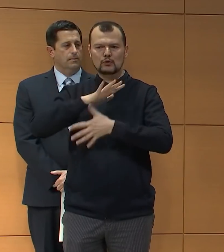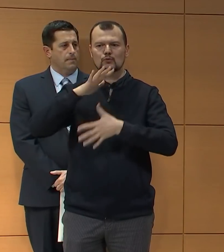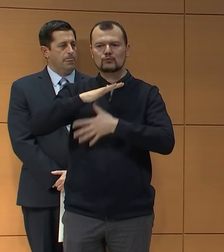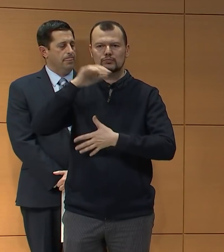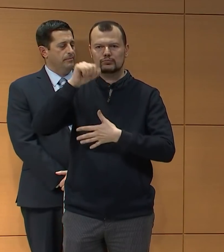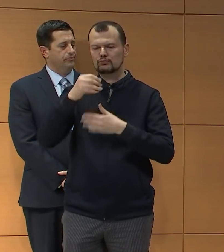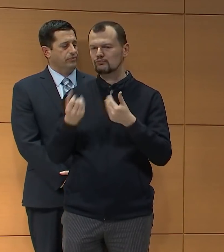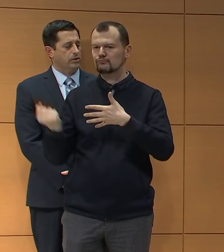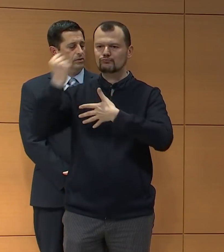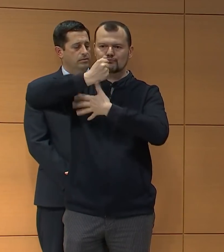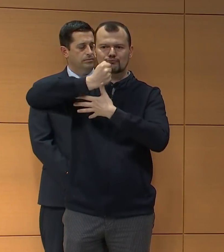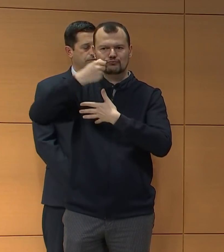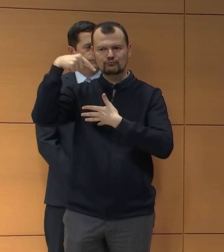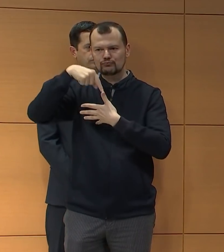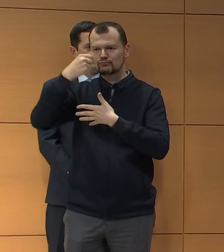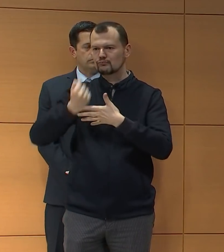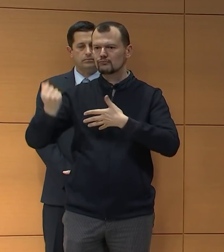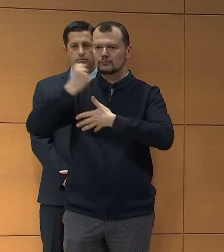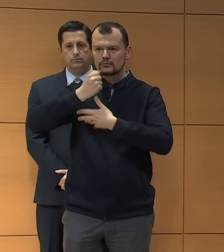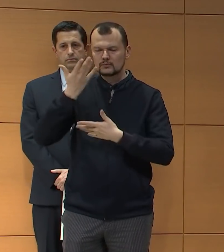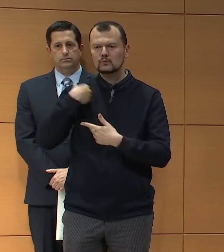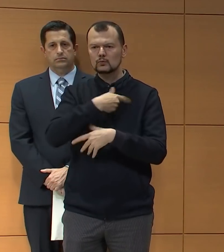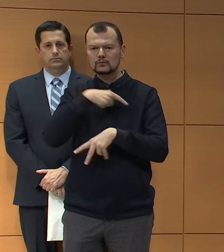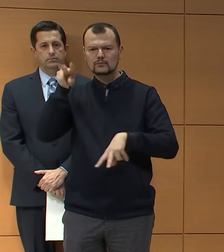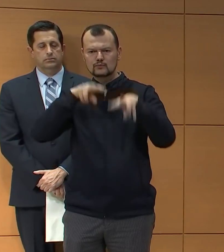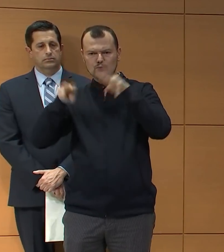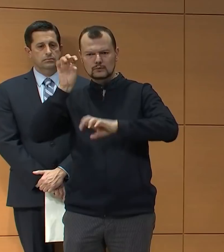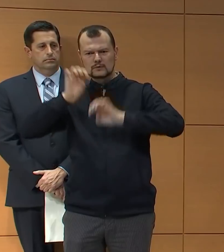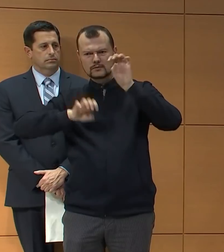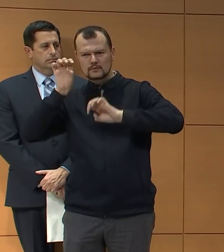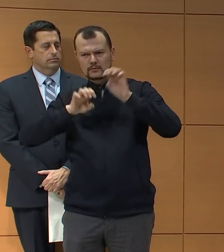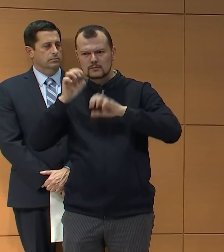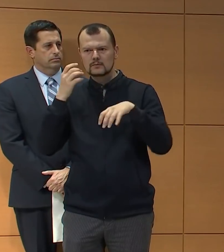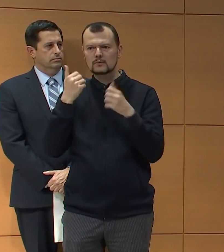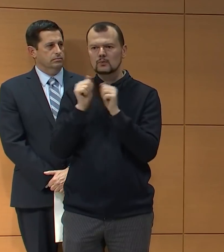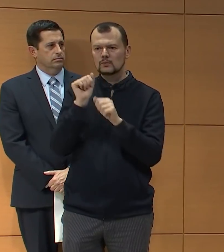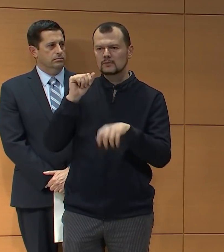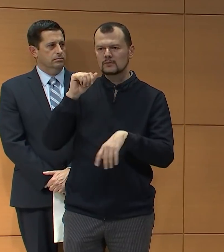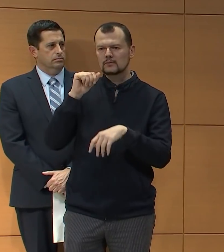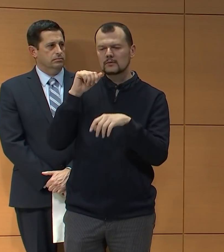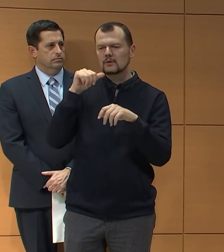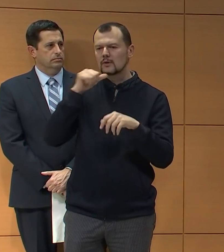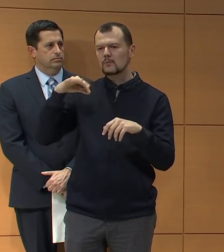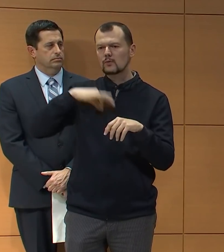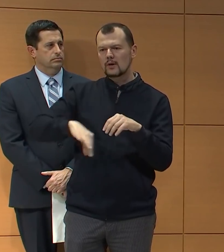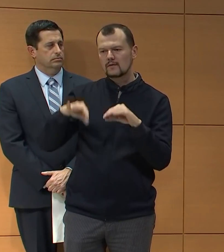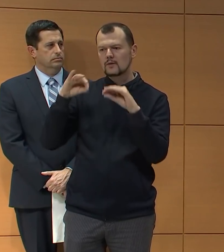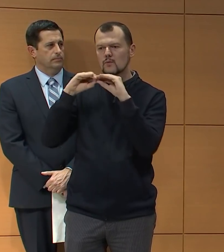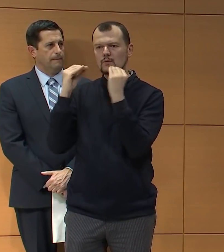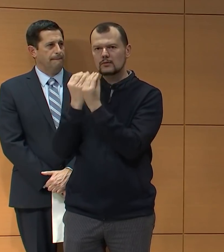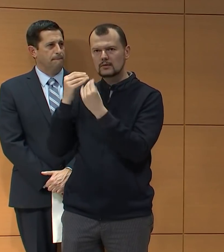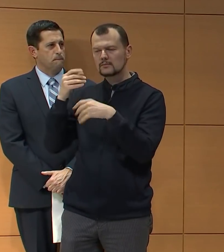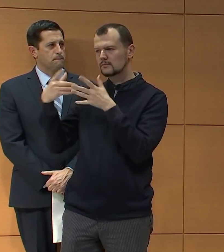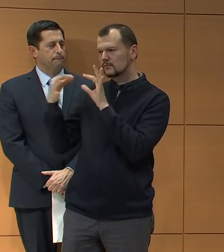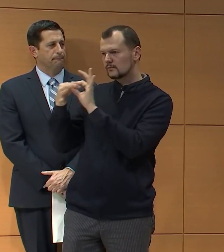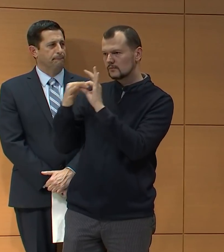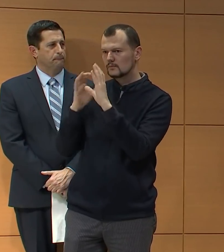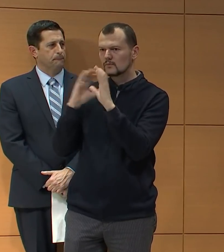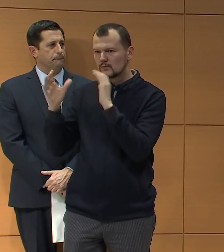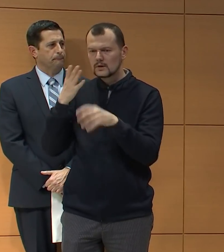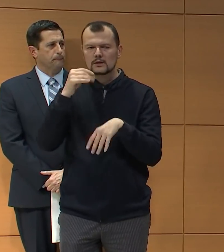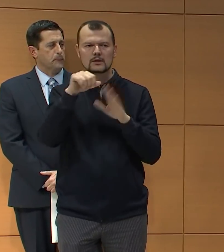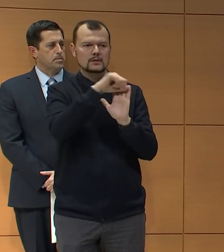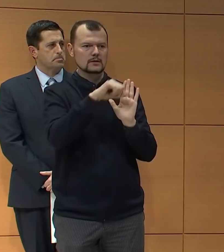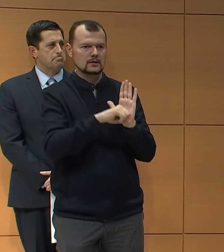as county government in those areas, both working with our nonprofits, working with state officials on state programs that were announced